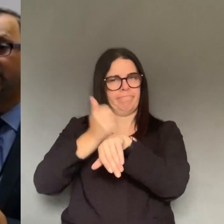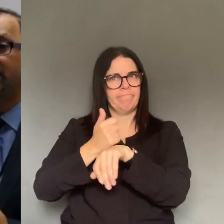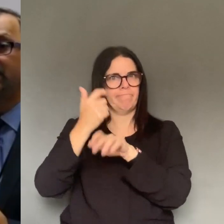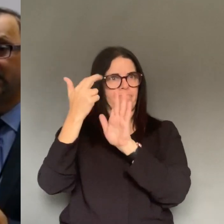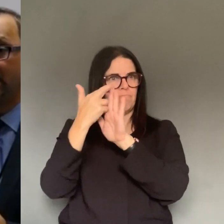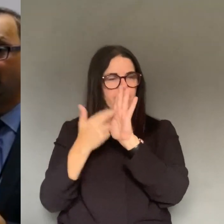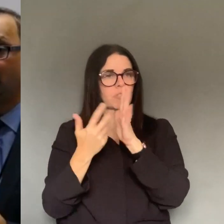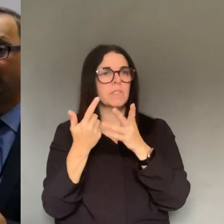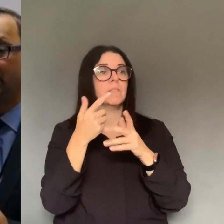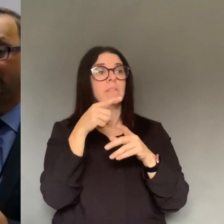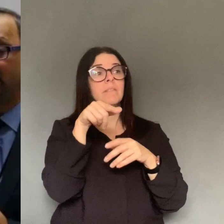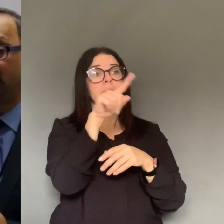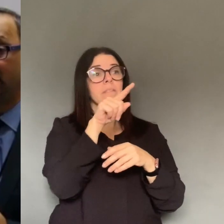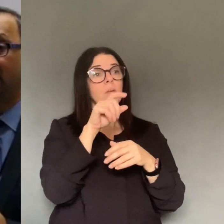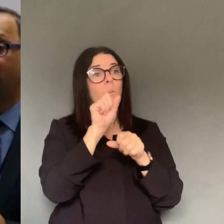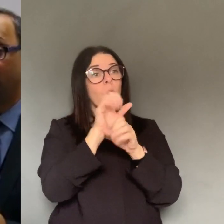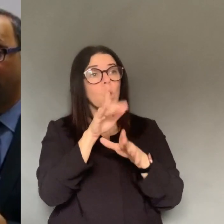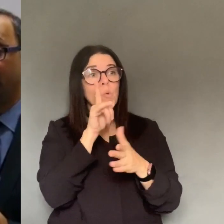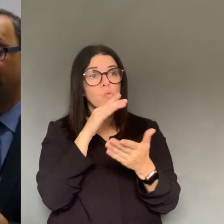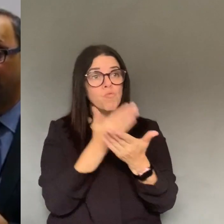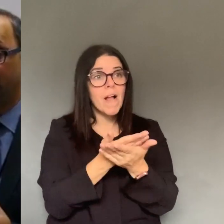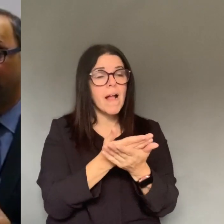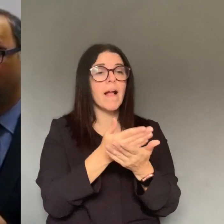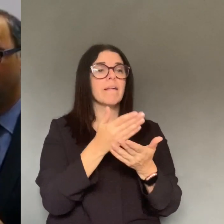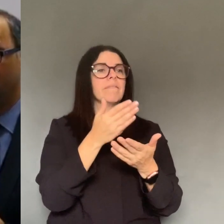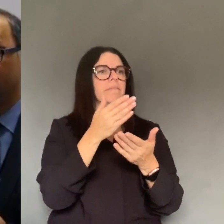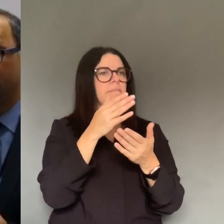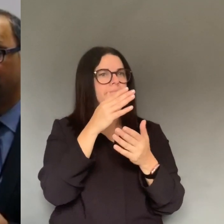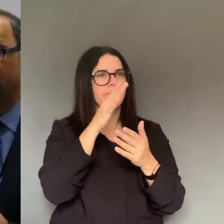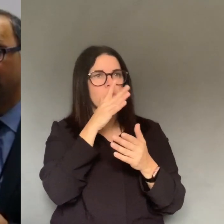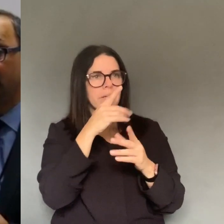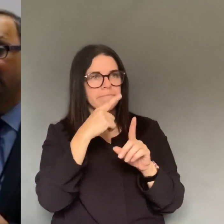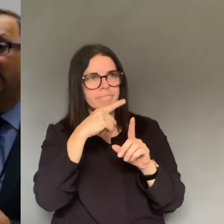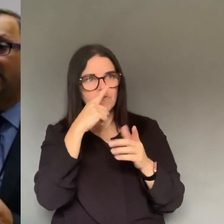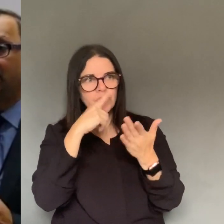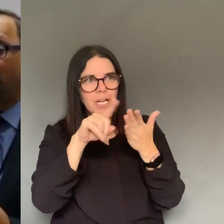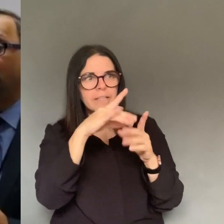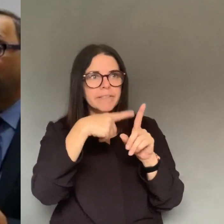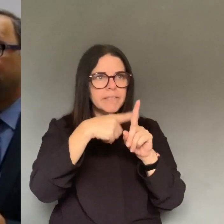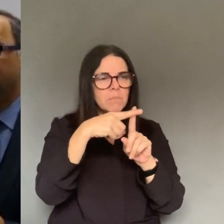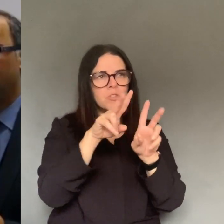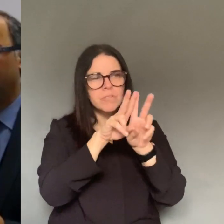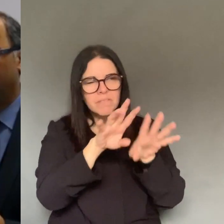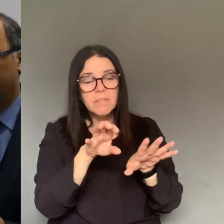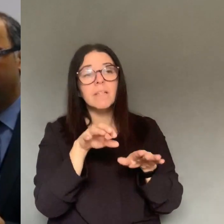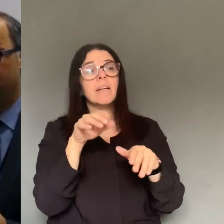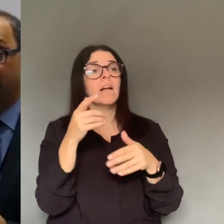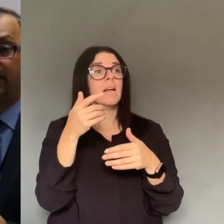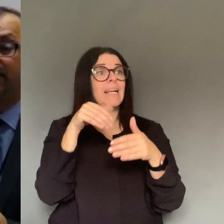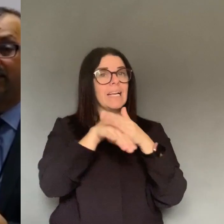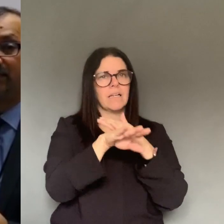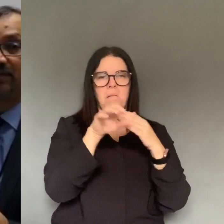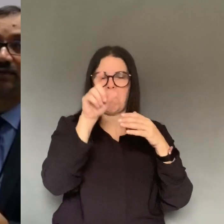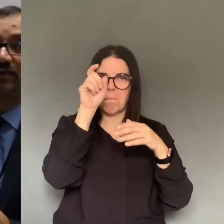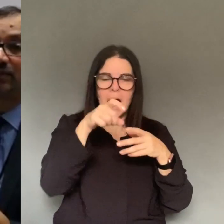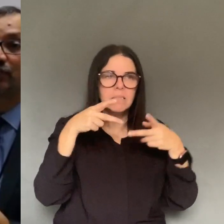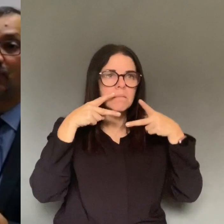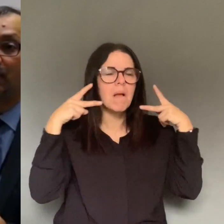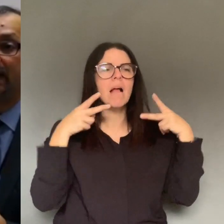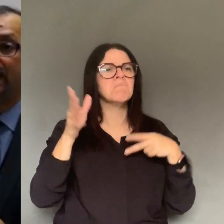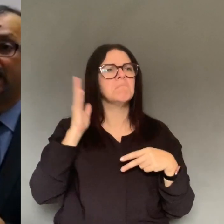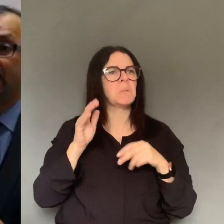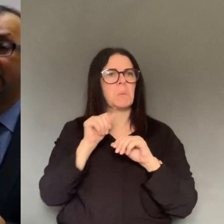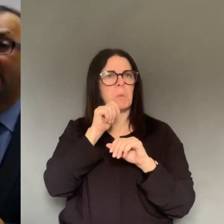Healthcare workers, they know that they have to wear a mask when they're going in those facilities. So all those things are in place, but maybe we were